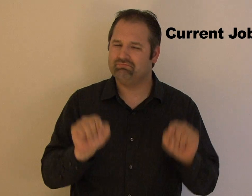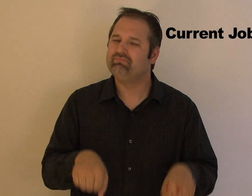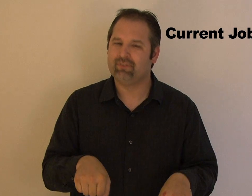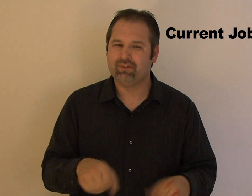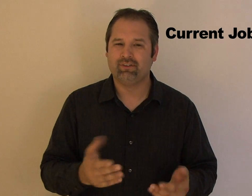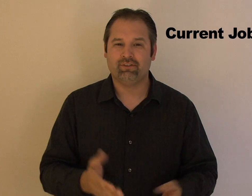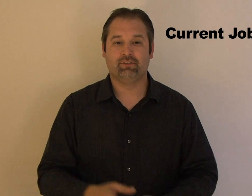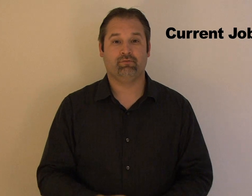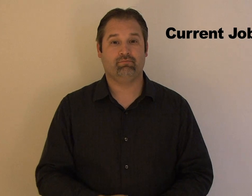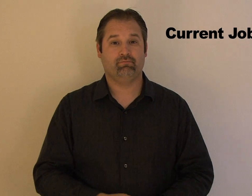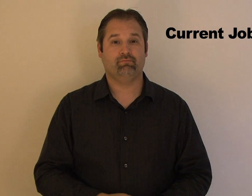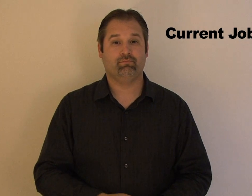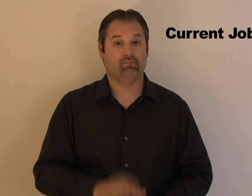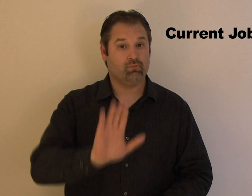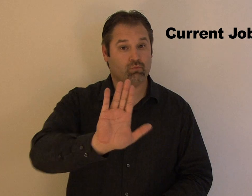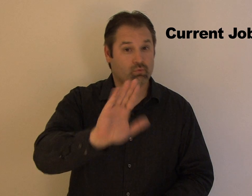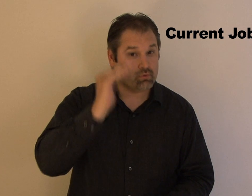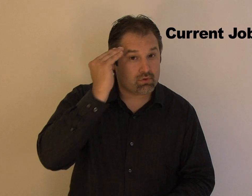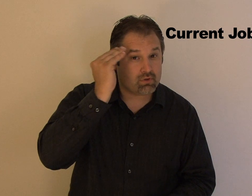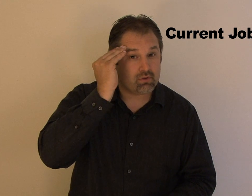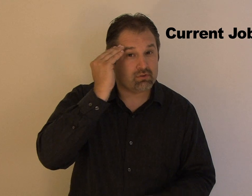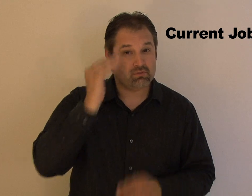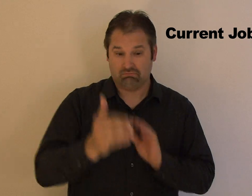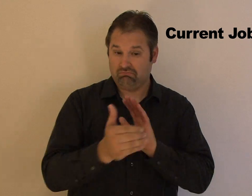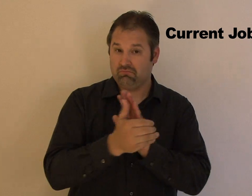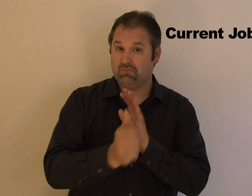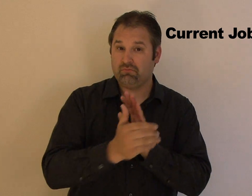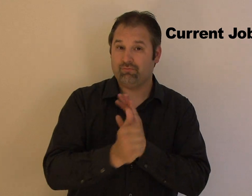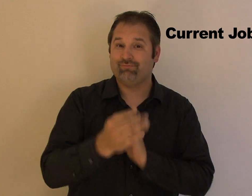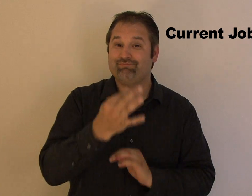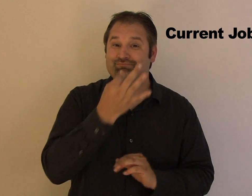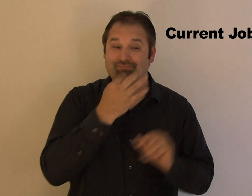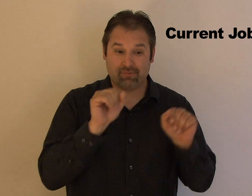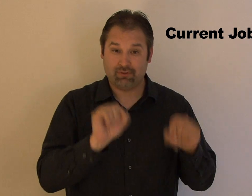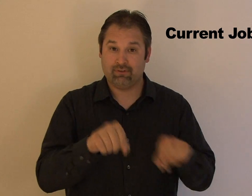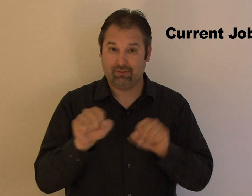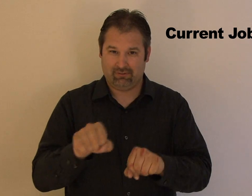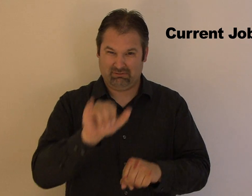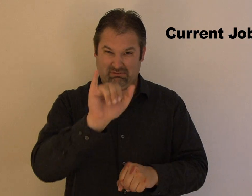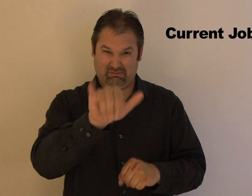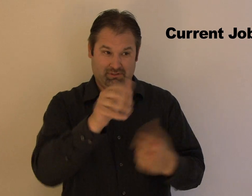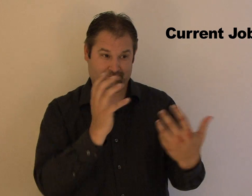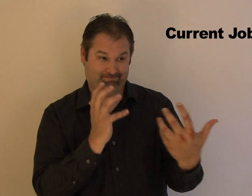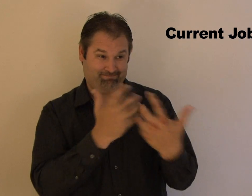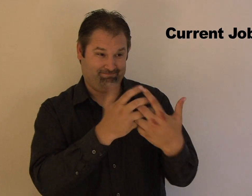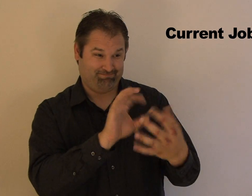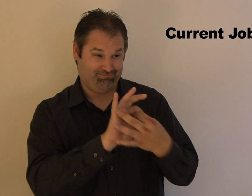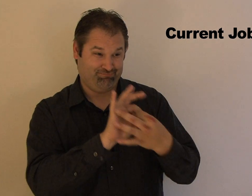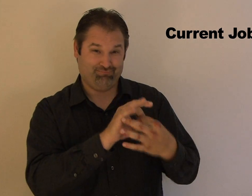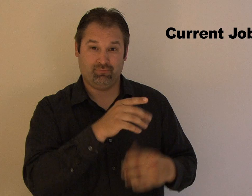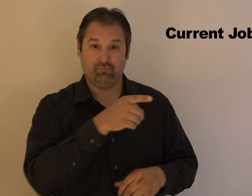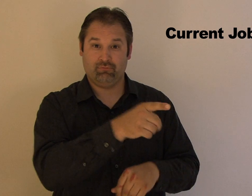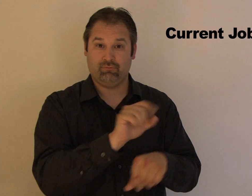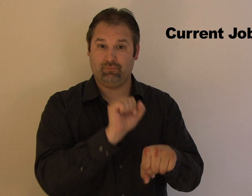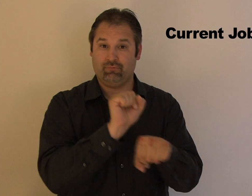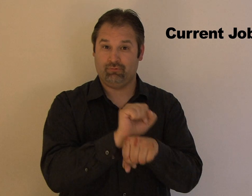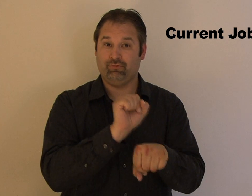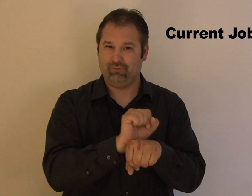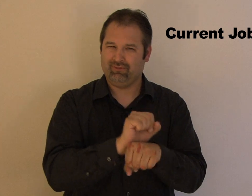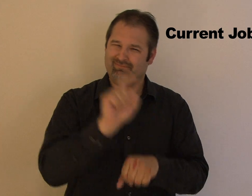Relevant knowledge, skills, and abilities must be clearly stated on your resume to show the employer your value.